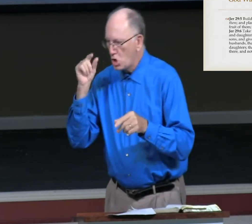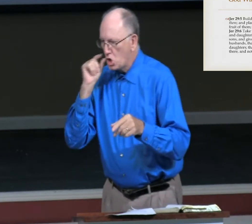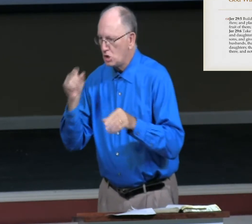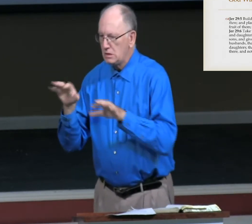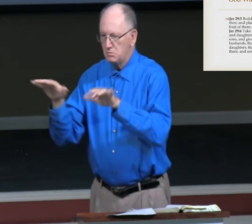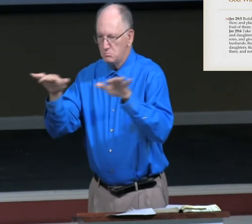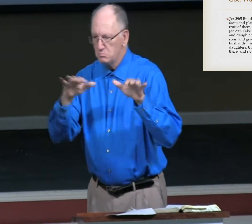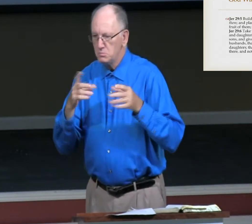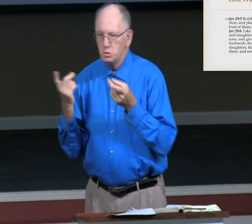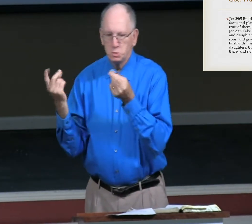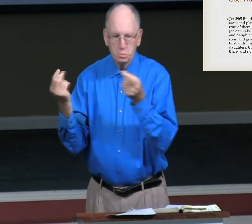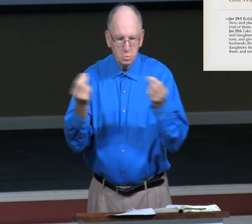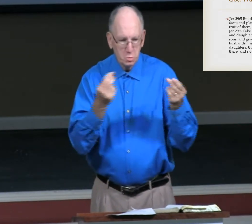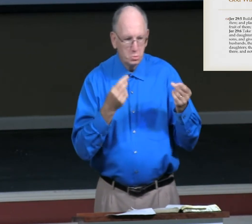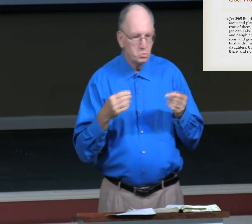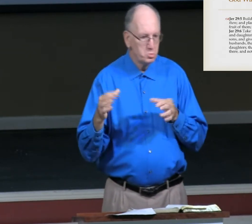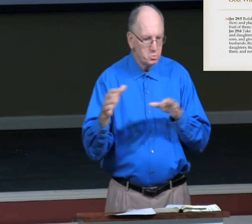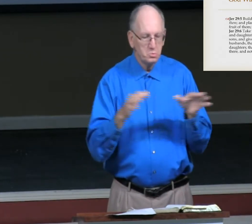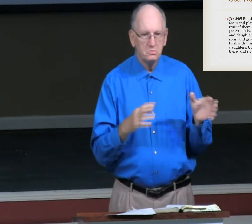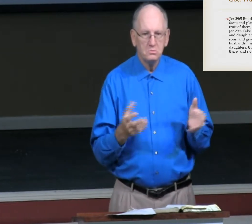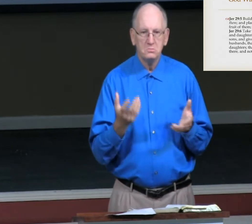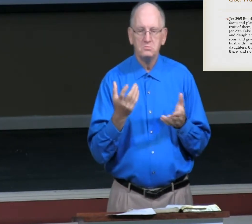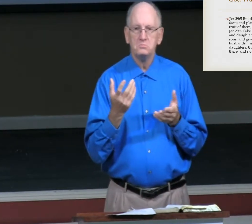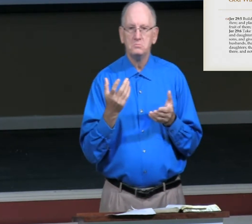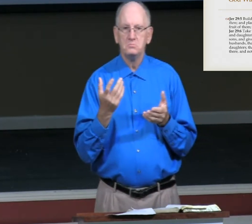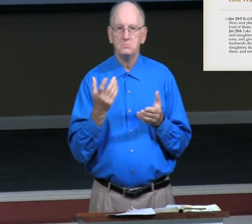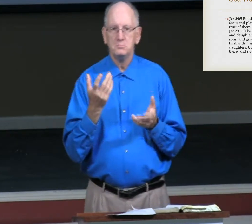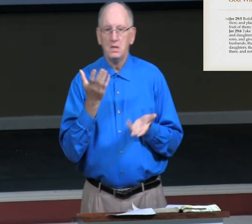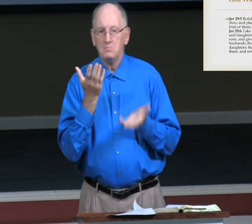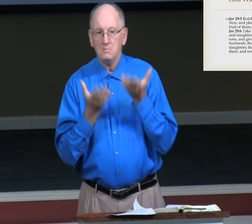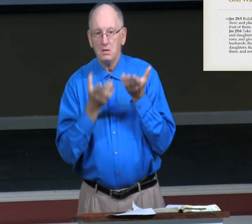building, you know, your house, your garden, stay busy.